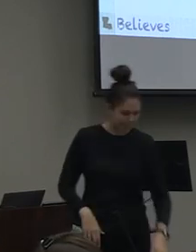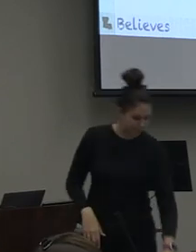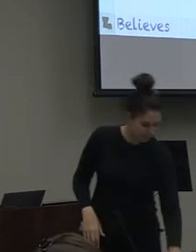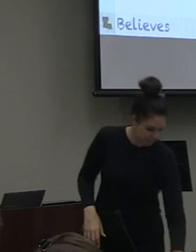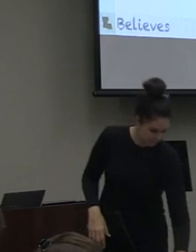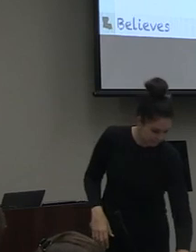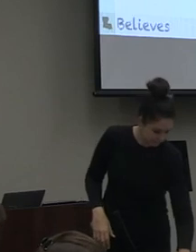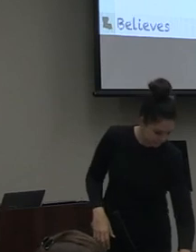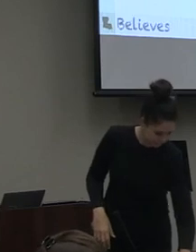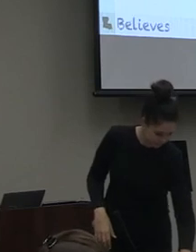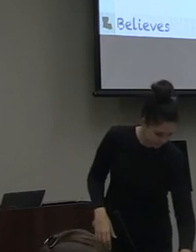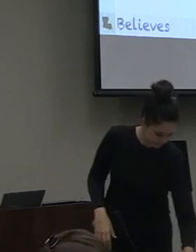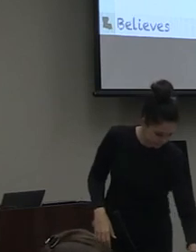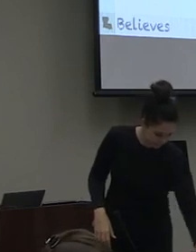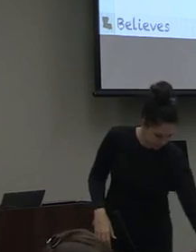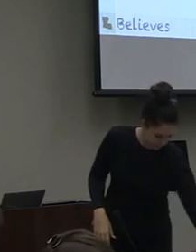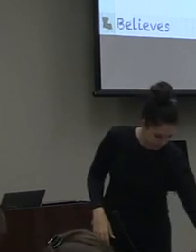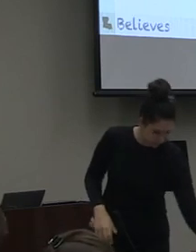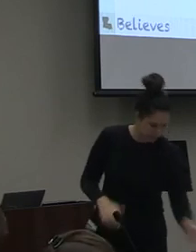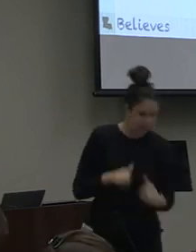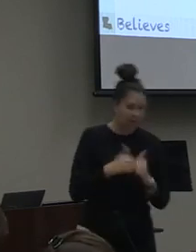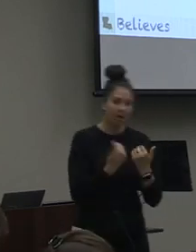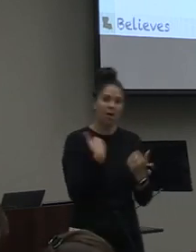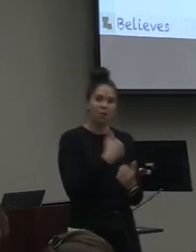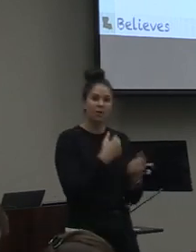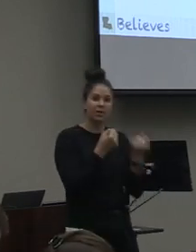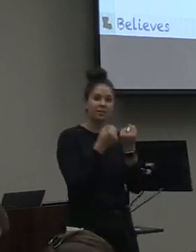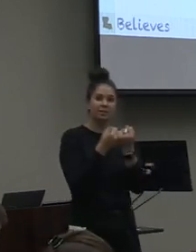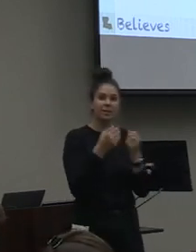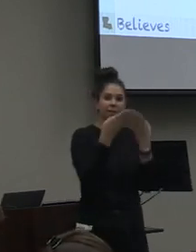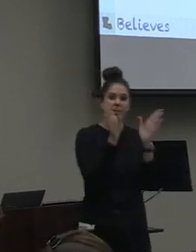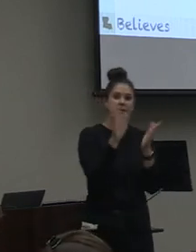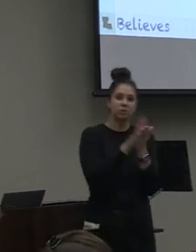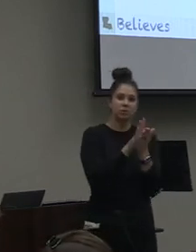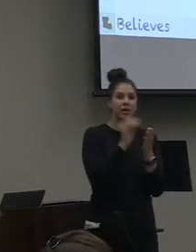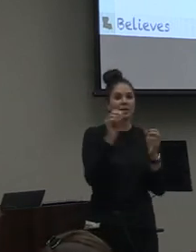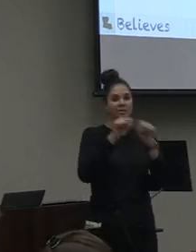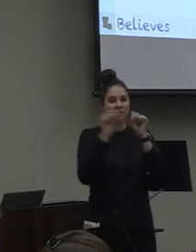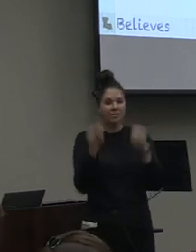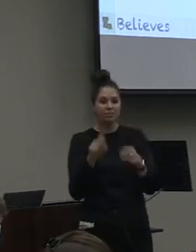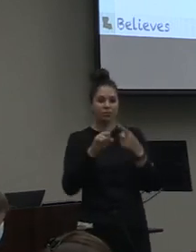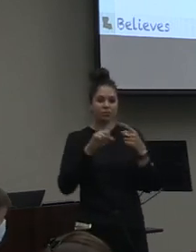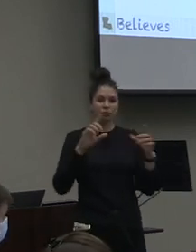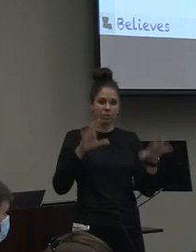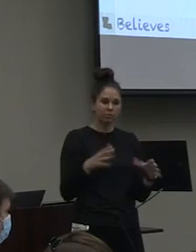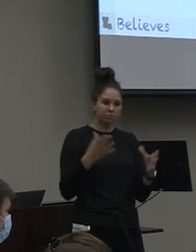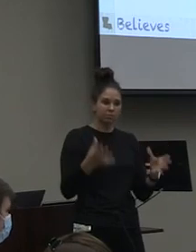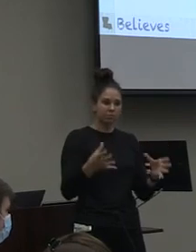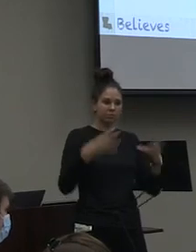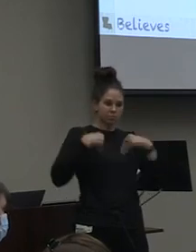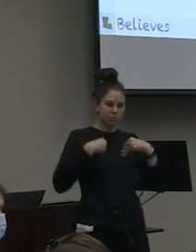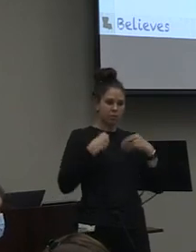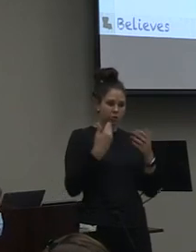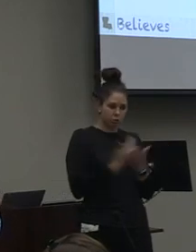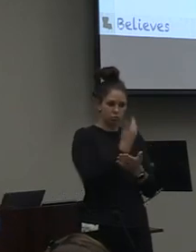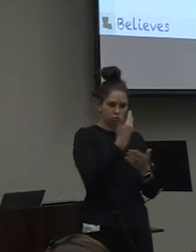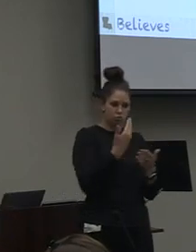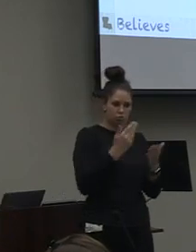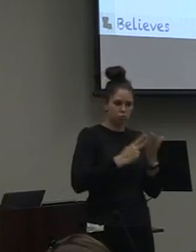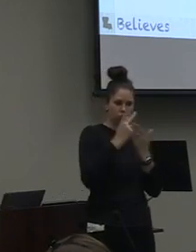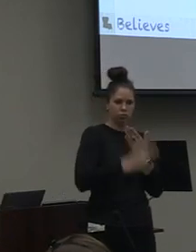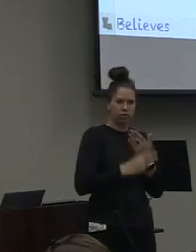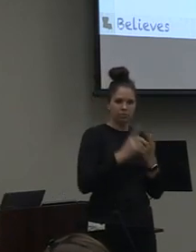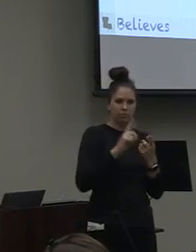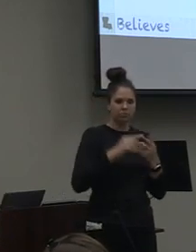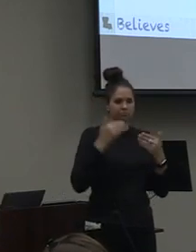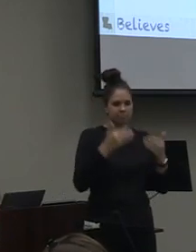How we assist public schools and public school systems to adopt programs to use best practices in their